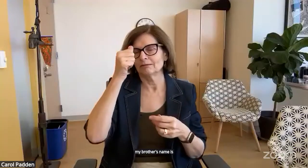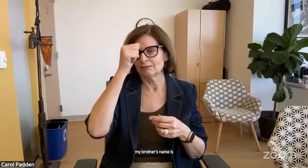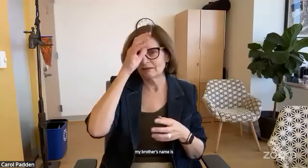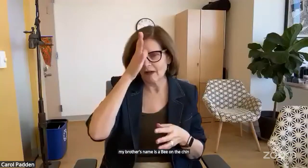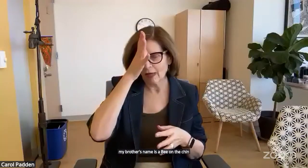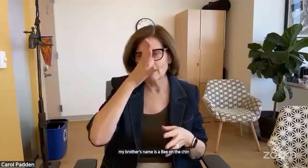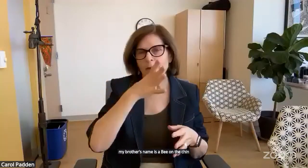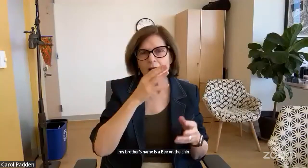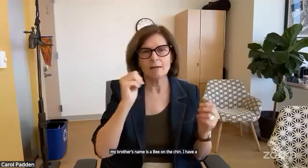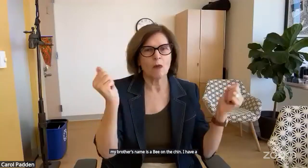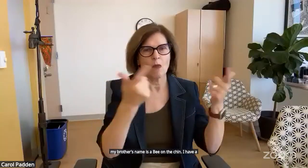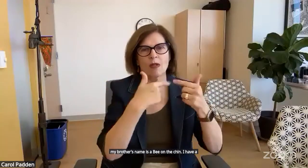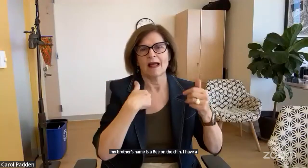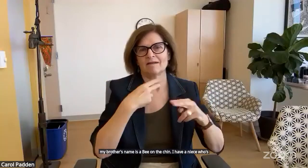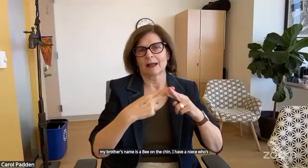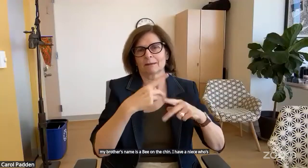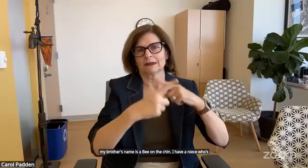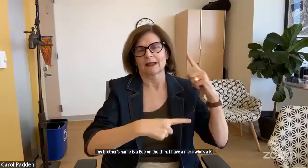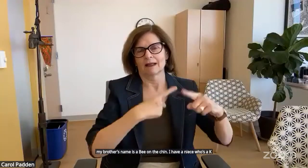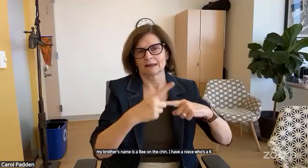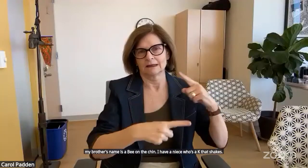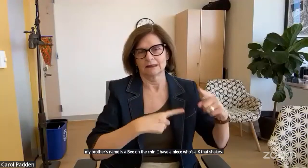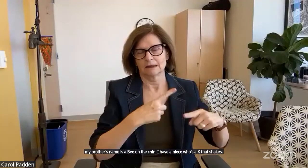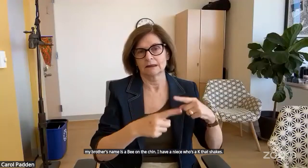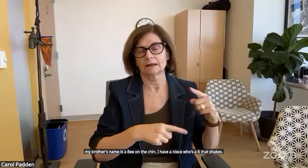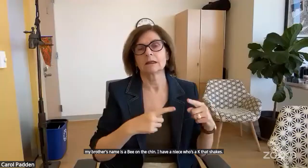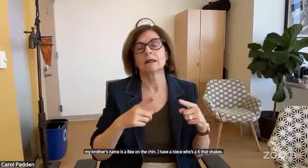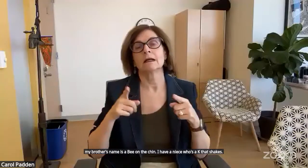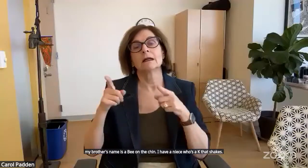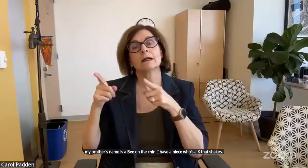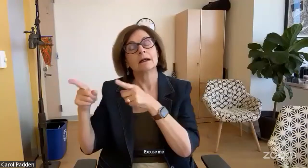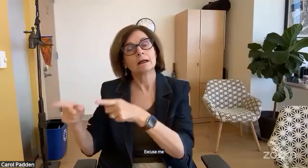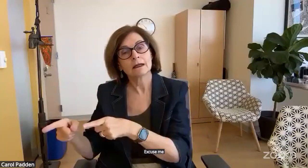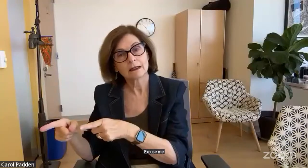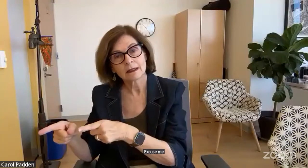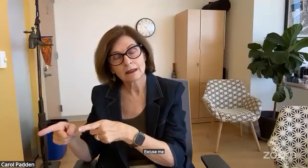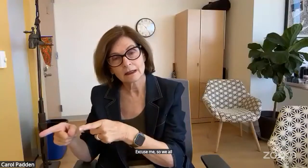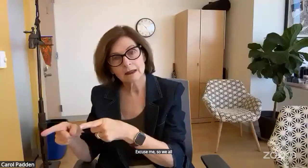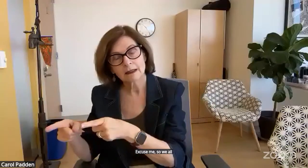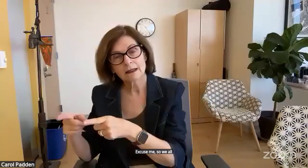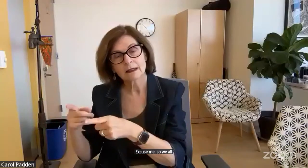have a niece who's a K that shakes. Excuse me. So we all have name signs.